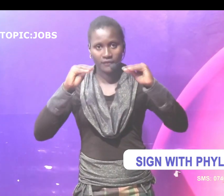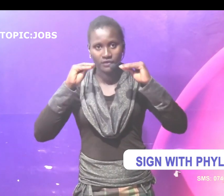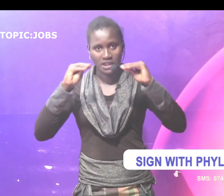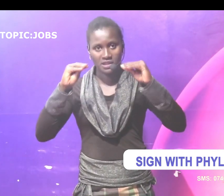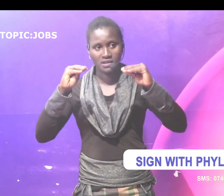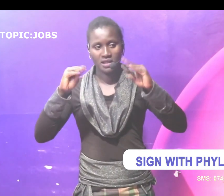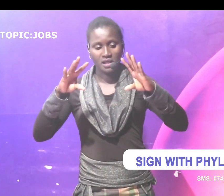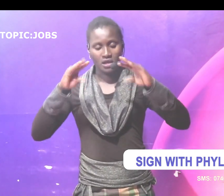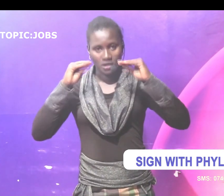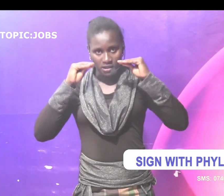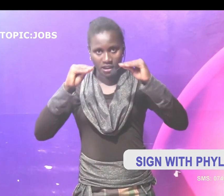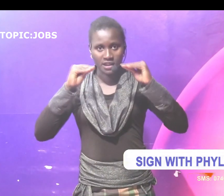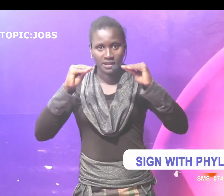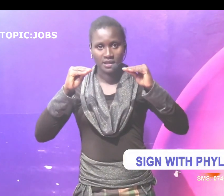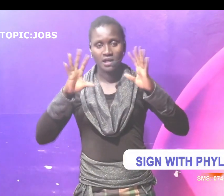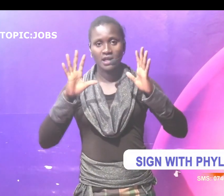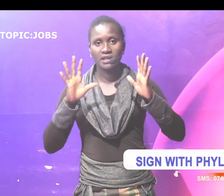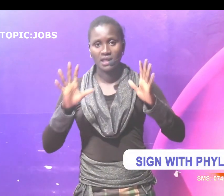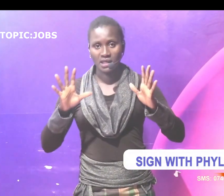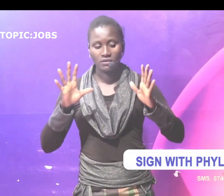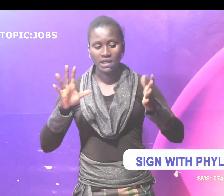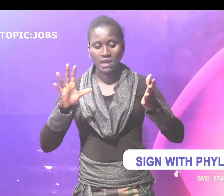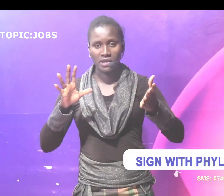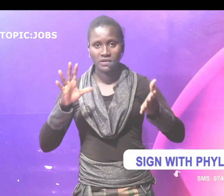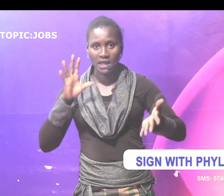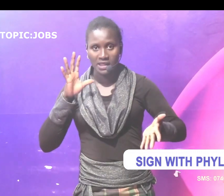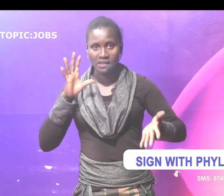teach, teach. And then when I personalize, meaning